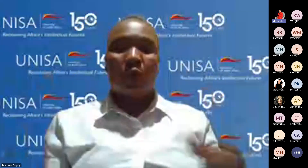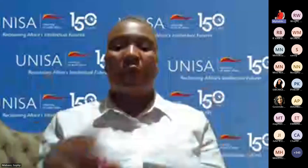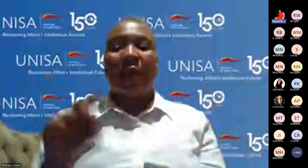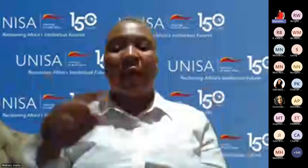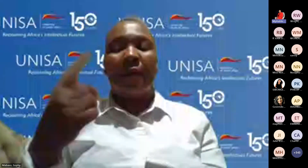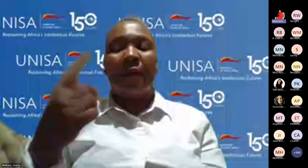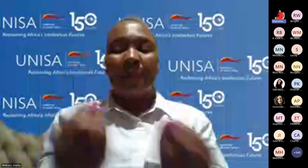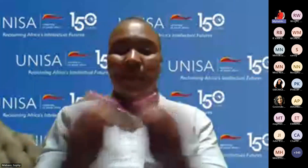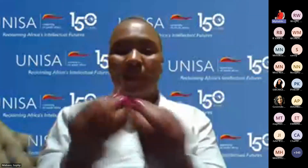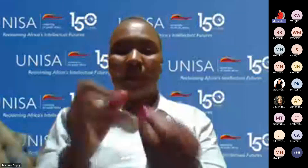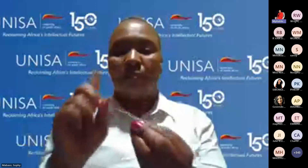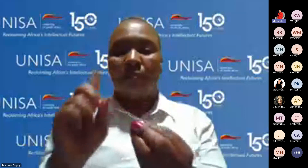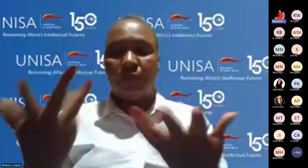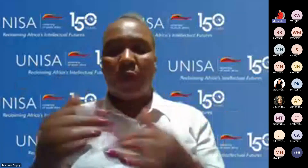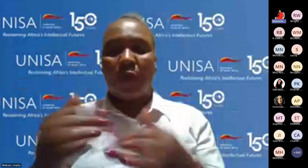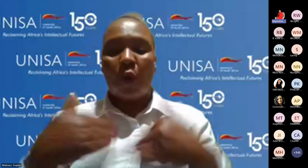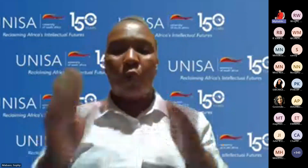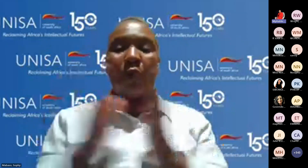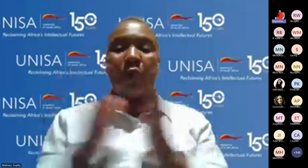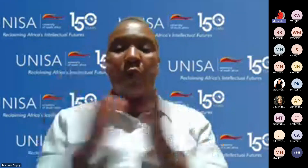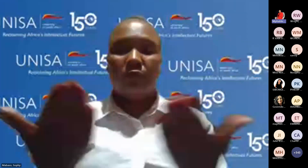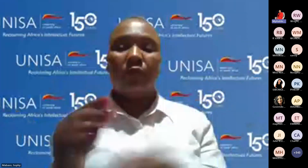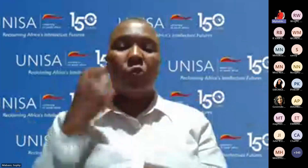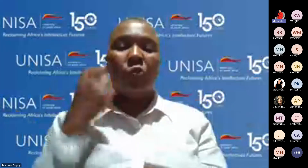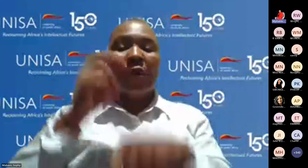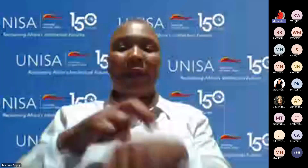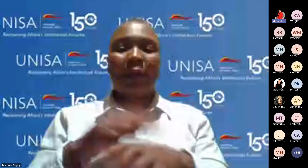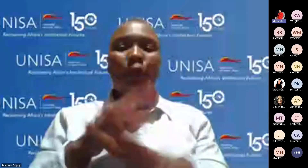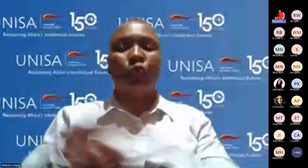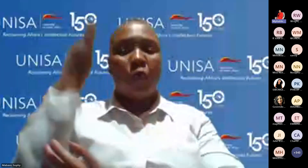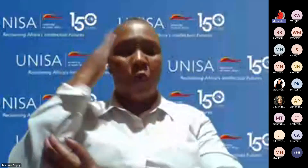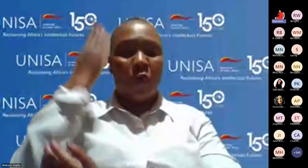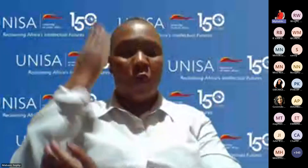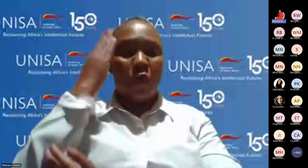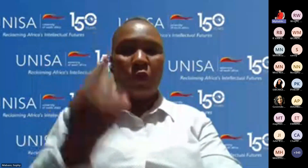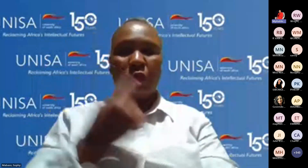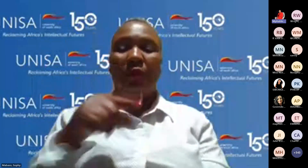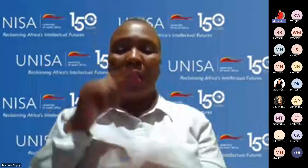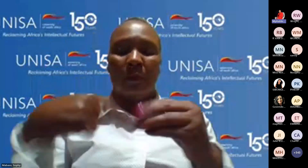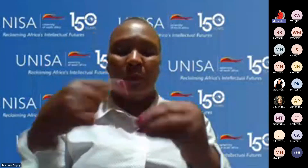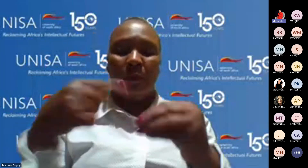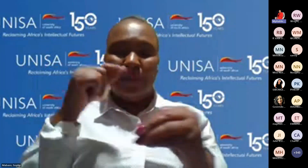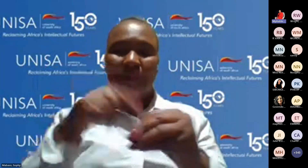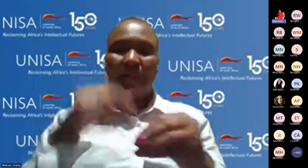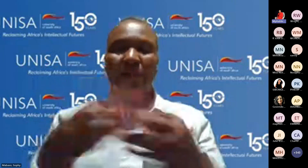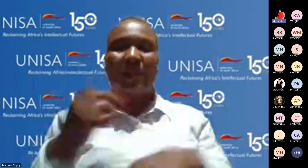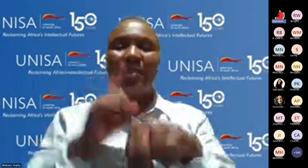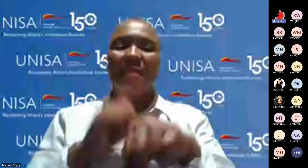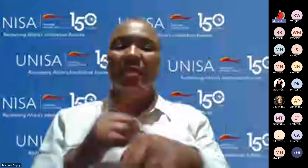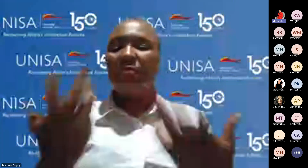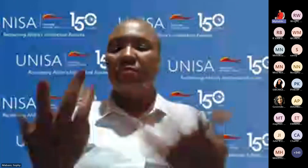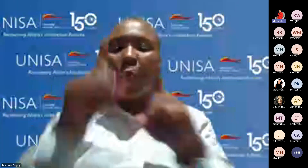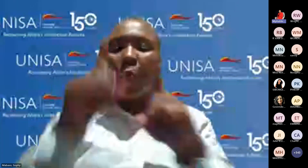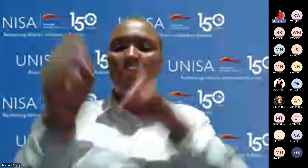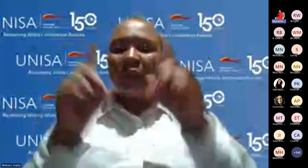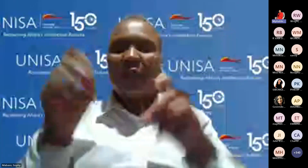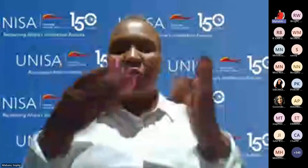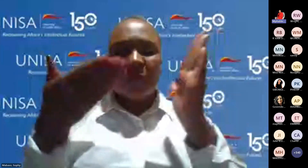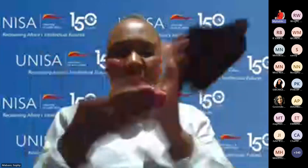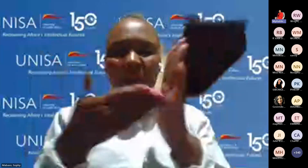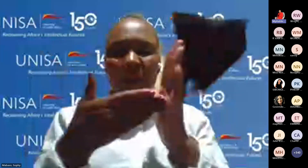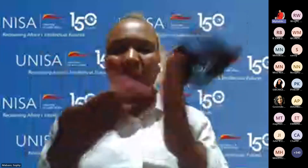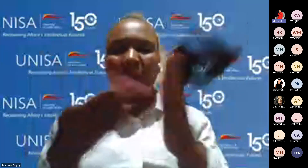thing with open book, you need to familiarize yourself with the types of questions you